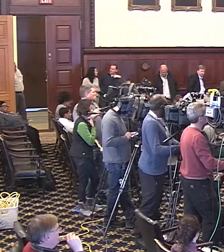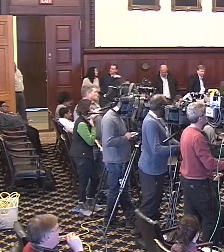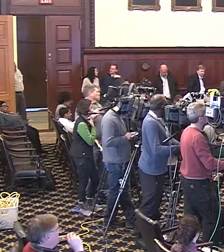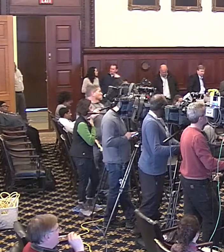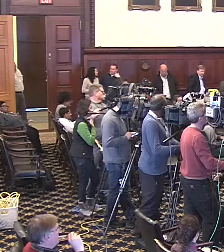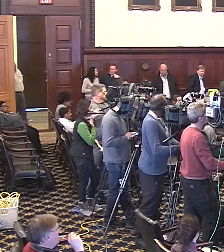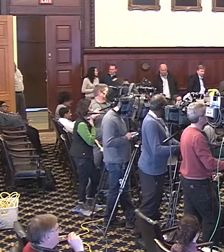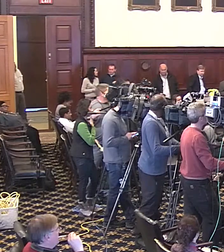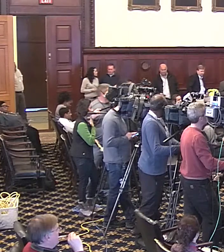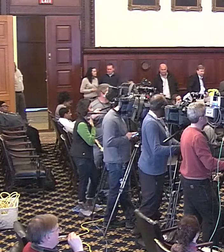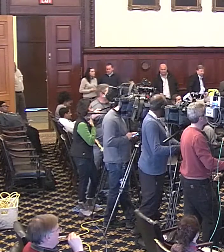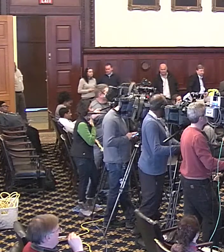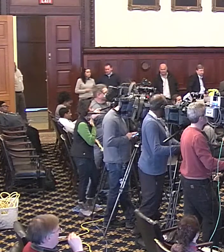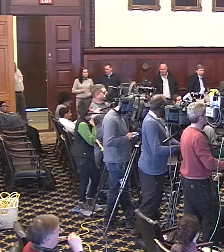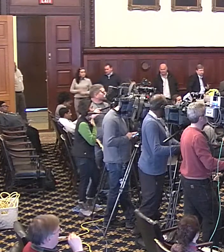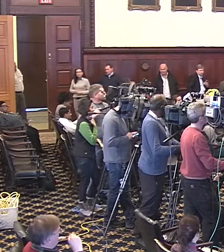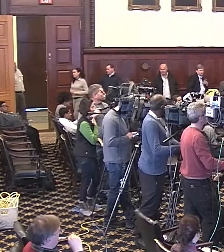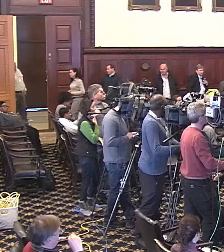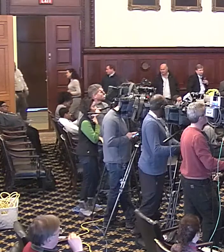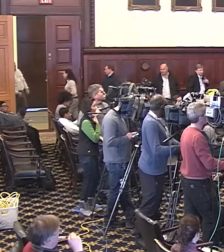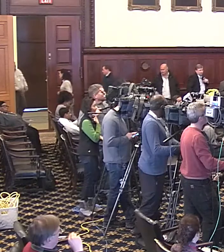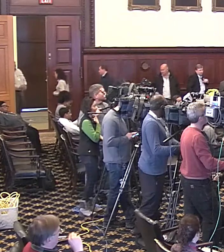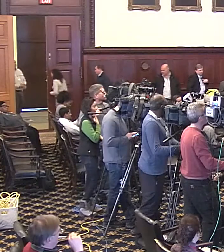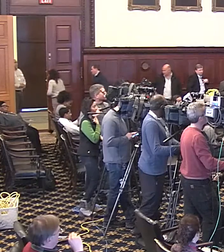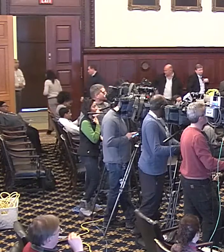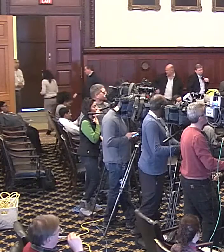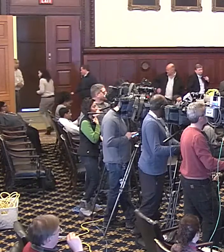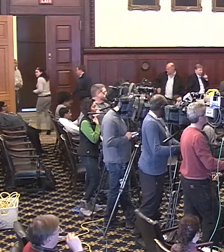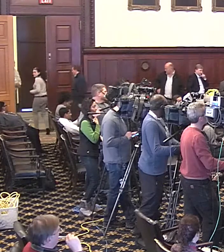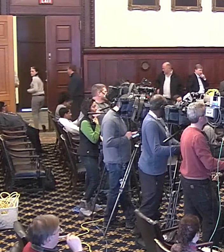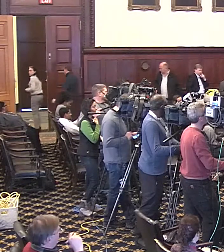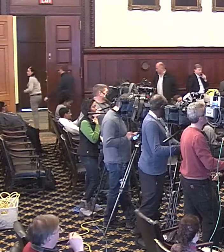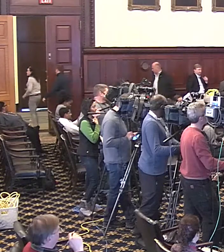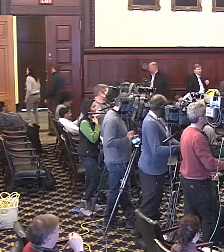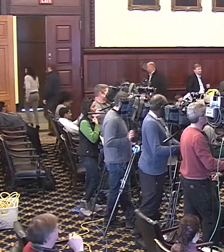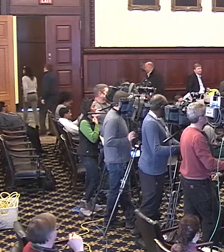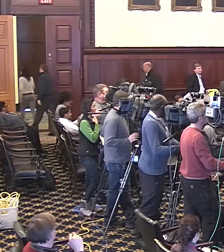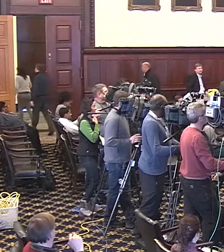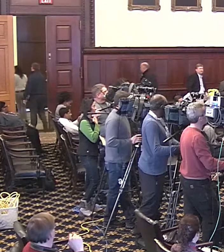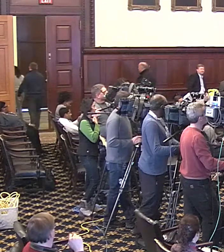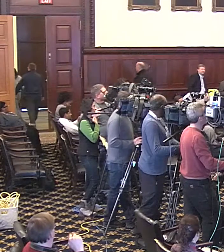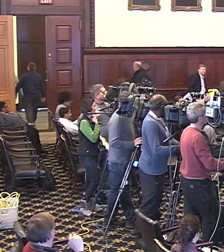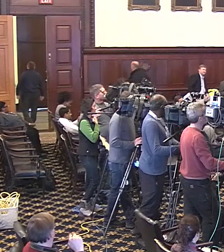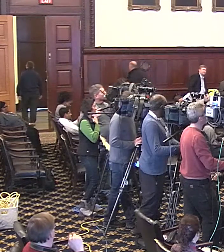It varied from place to place, and I won't get into where places,